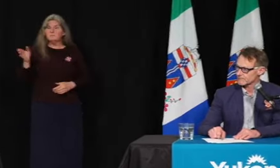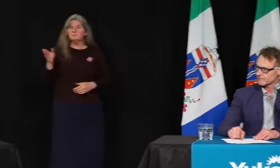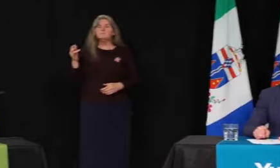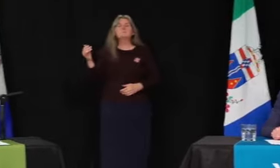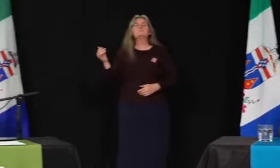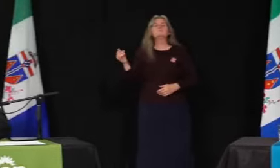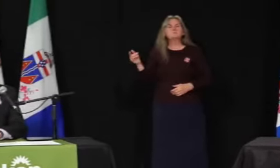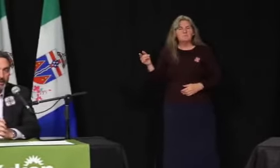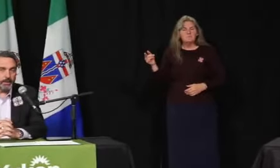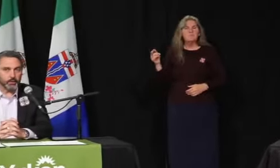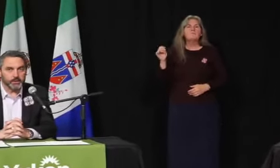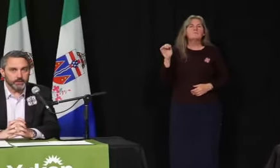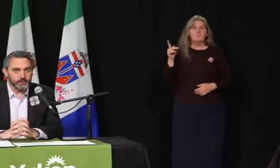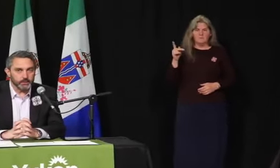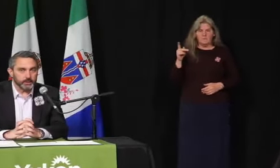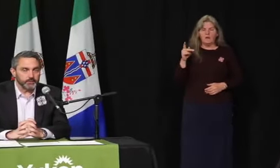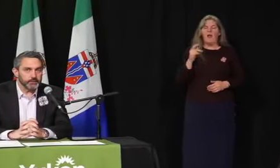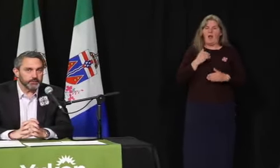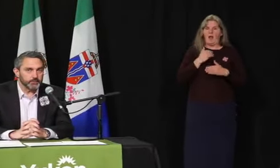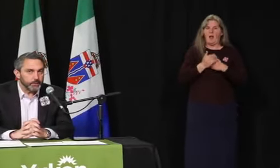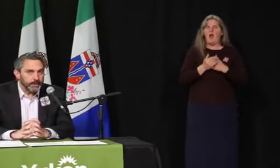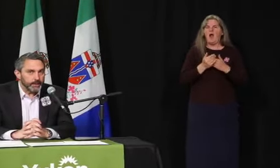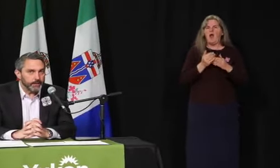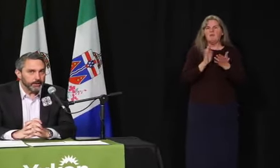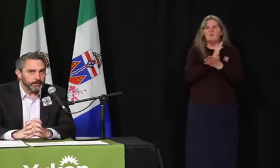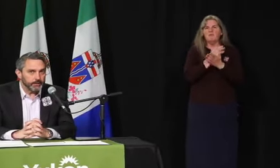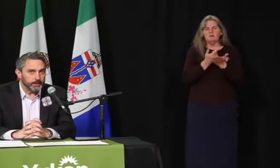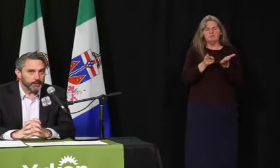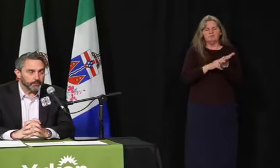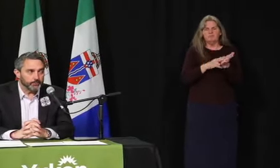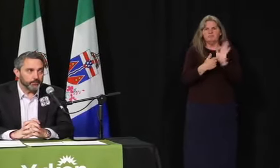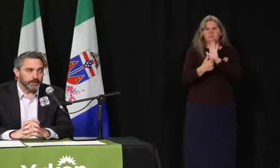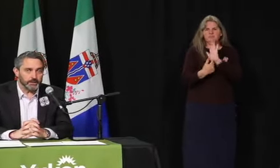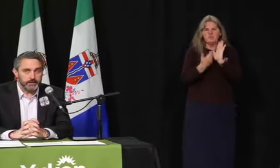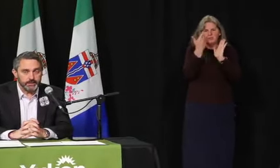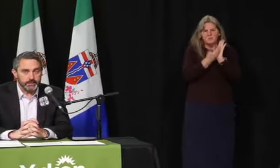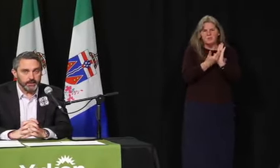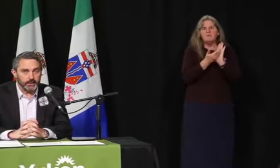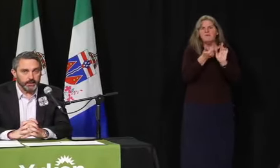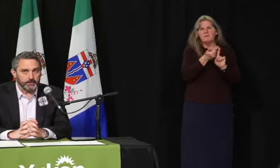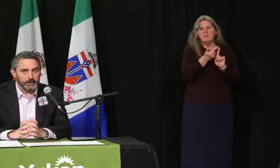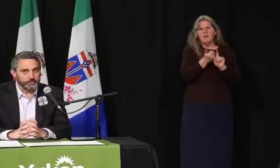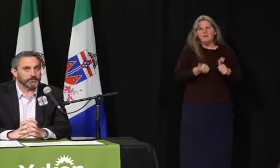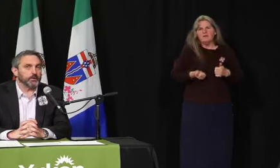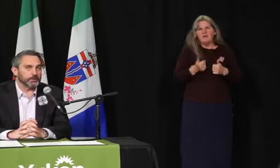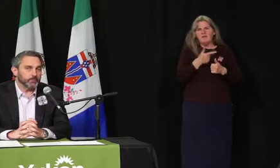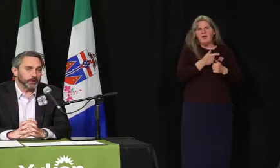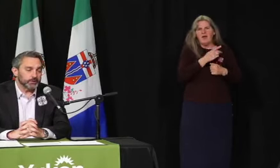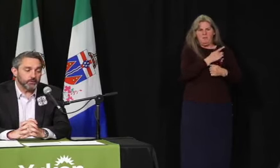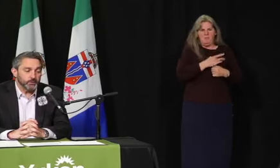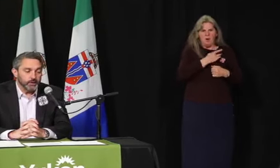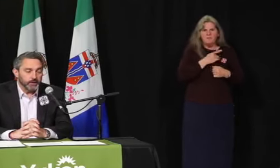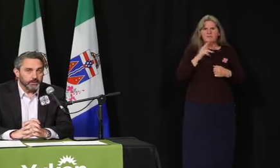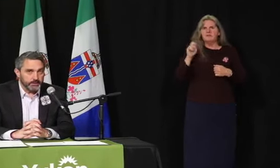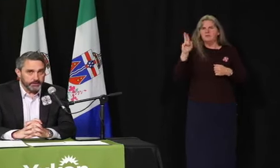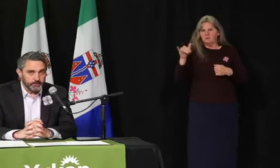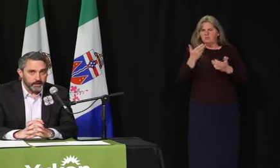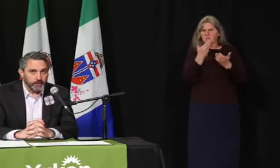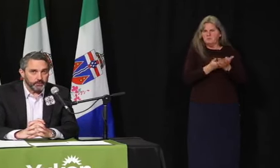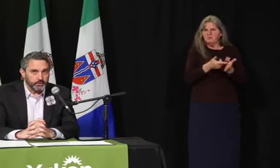Yeah, so there'll be a process where declarations will be made and proof of residency and following some questions. So